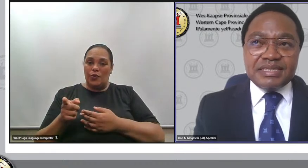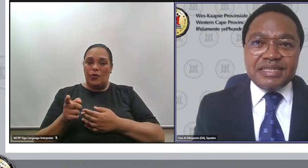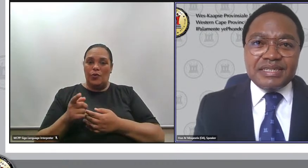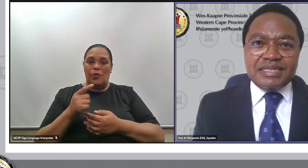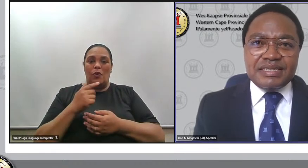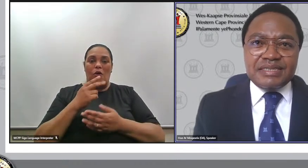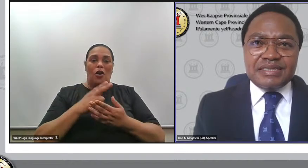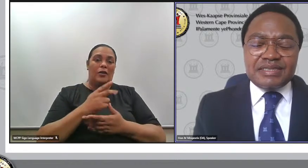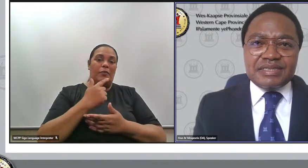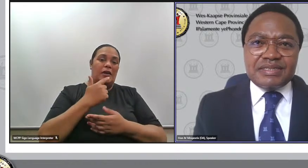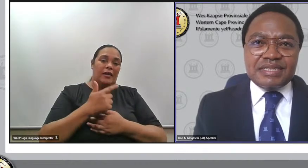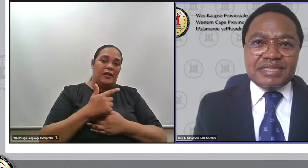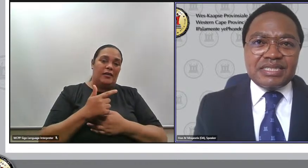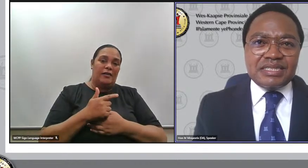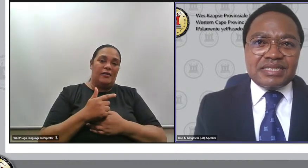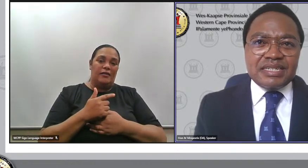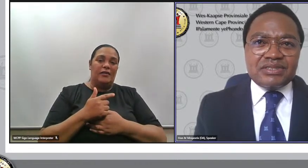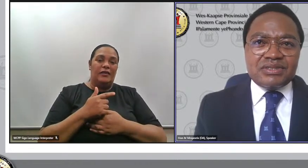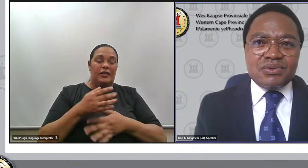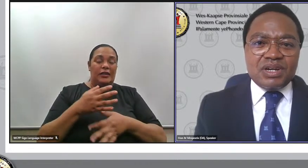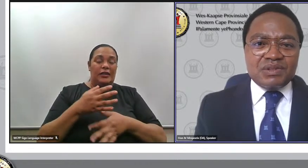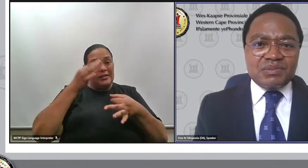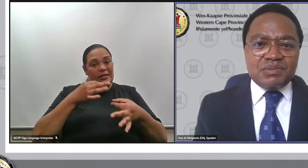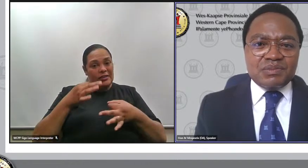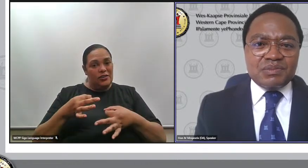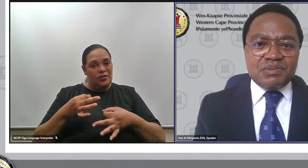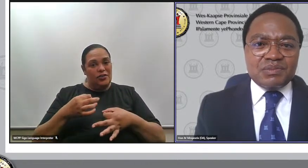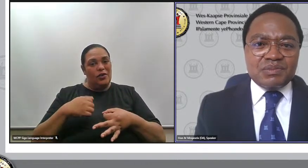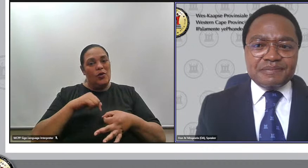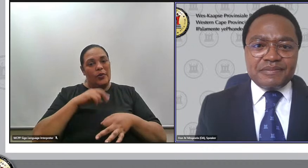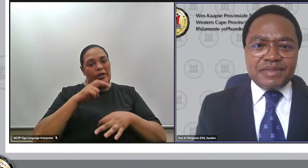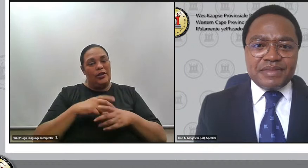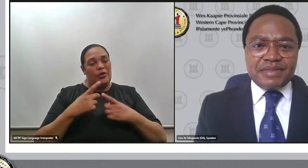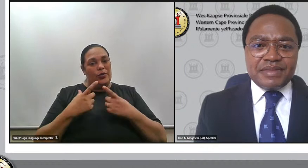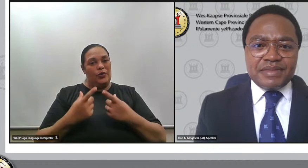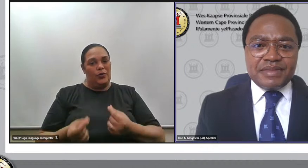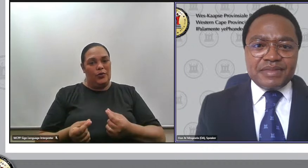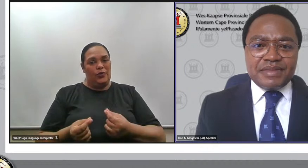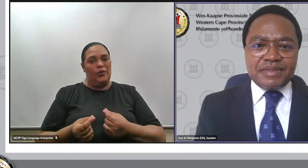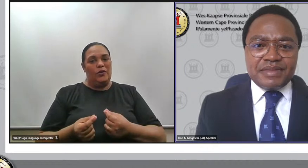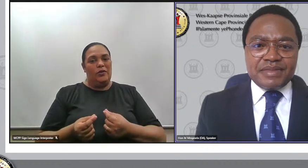Leke, it's decisions that one must take